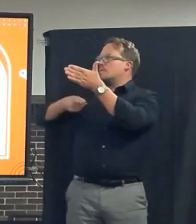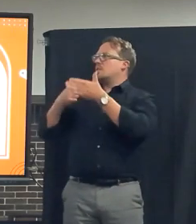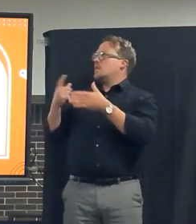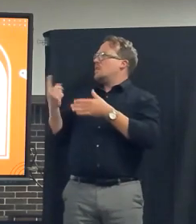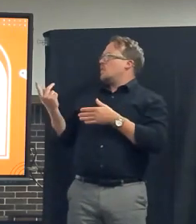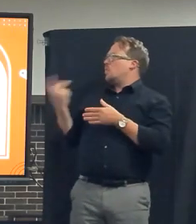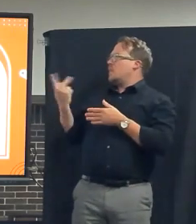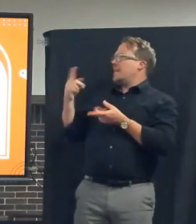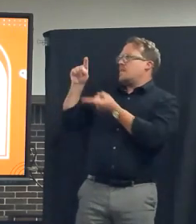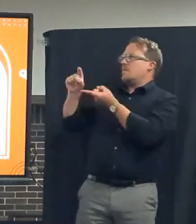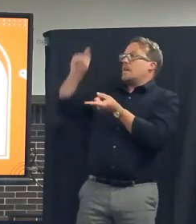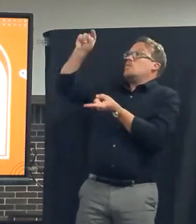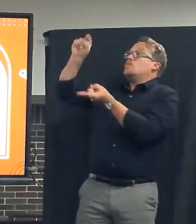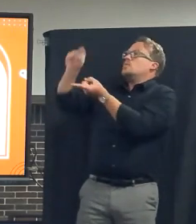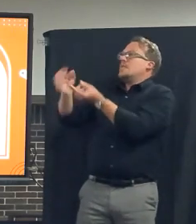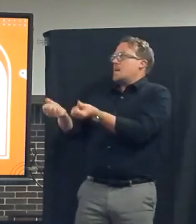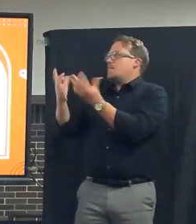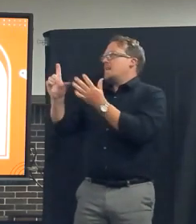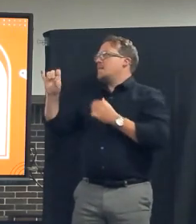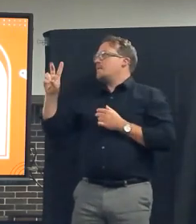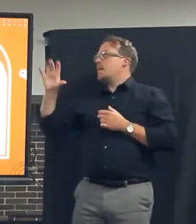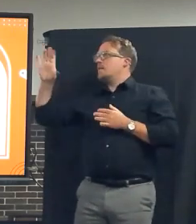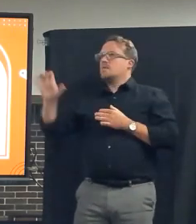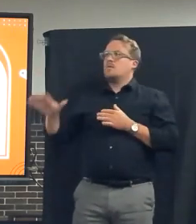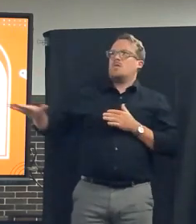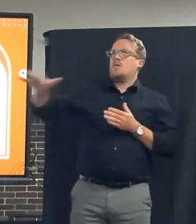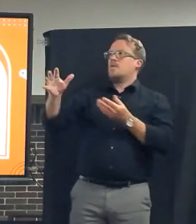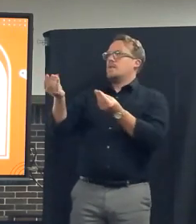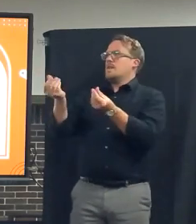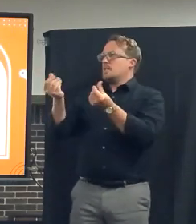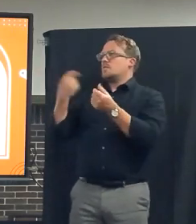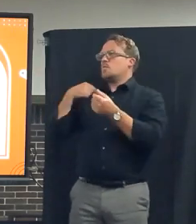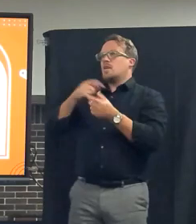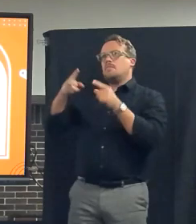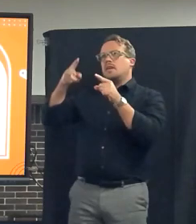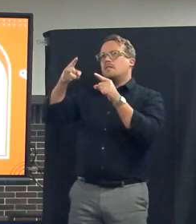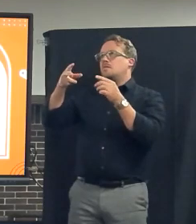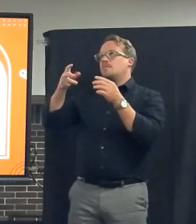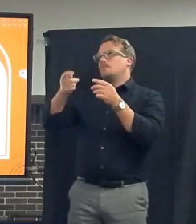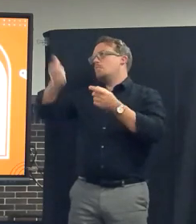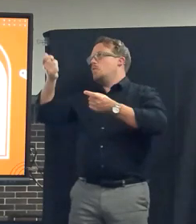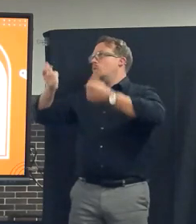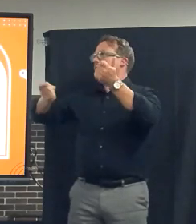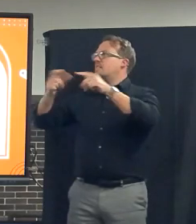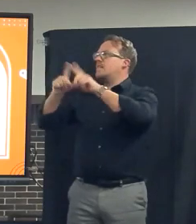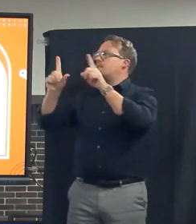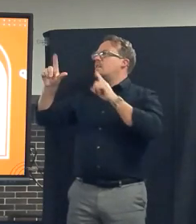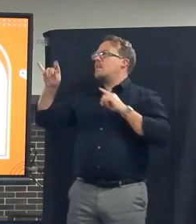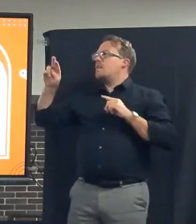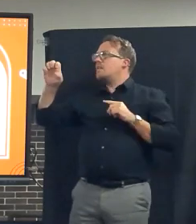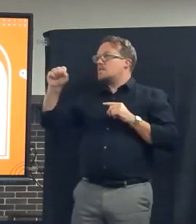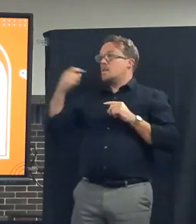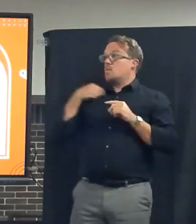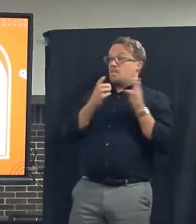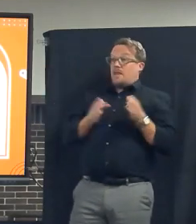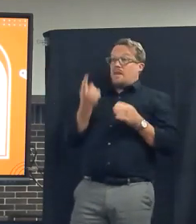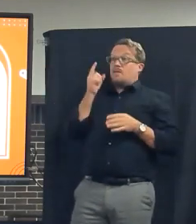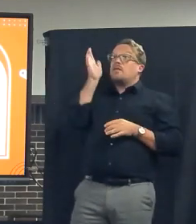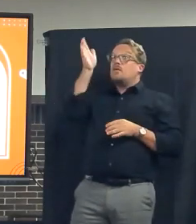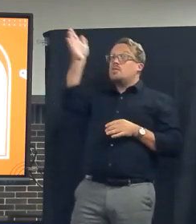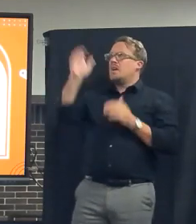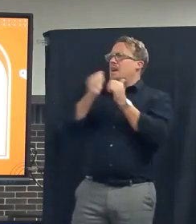devices for campus, and so we'll be eliminating those lines, but also kind of planning for the future because of the way we're